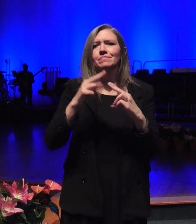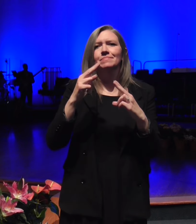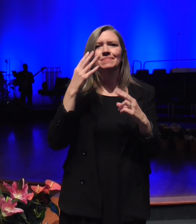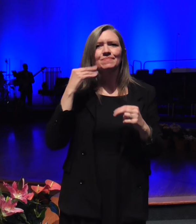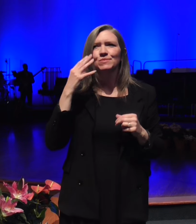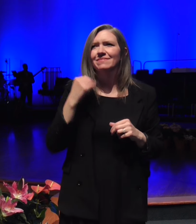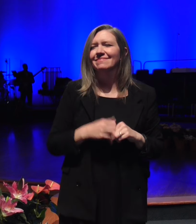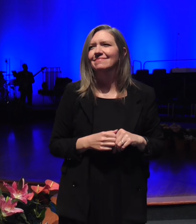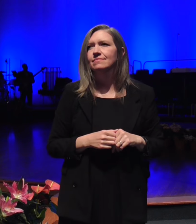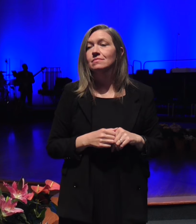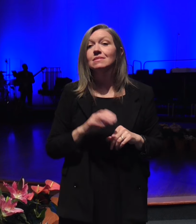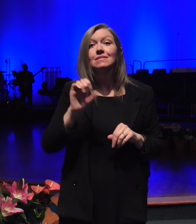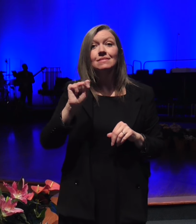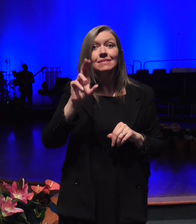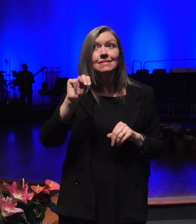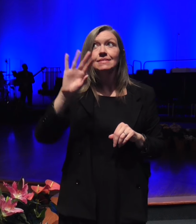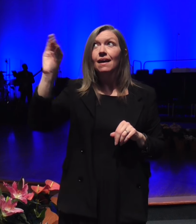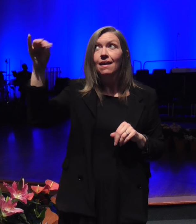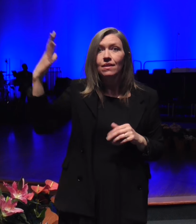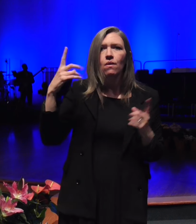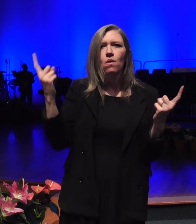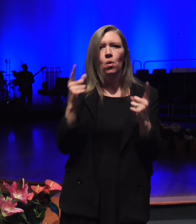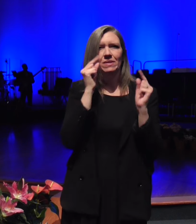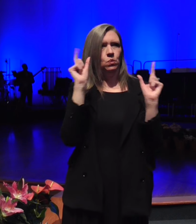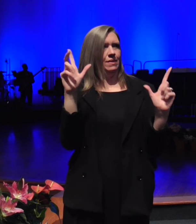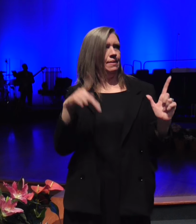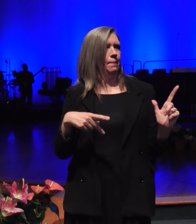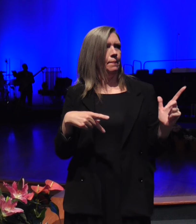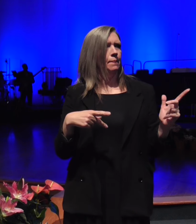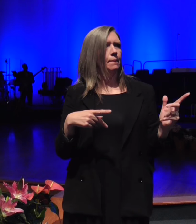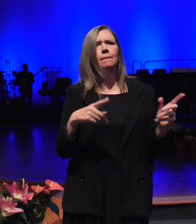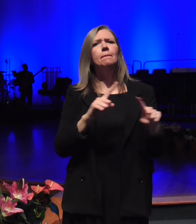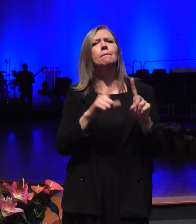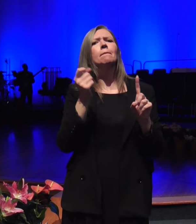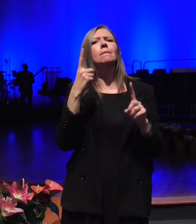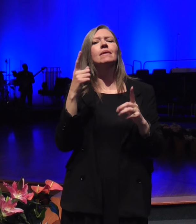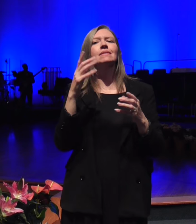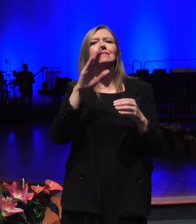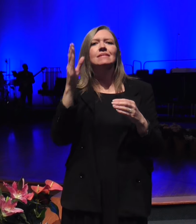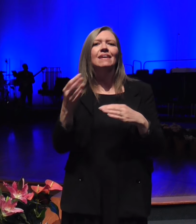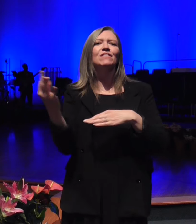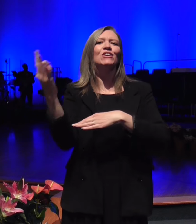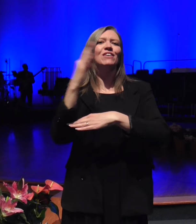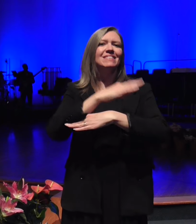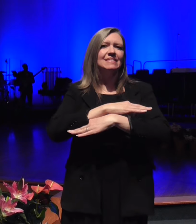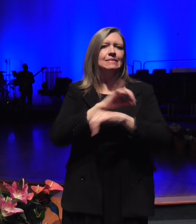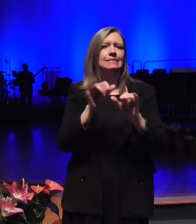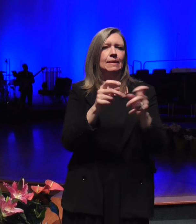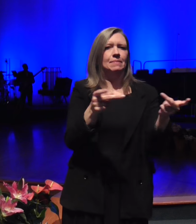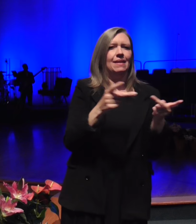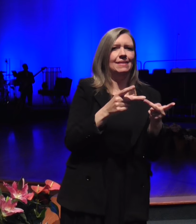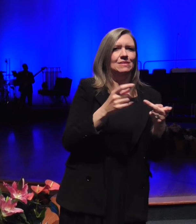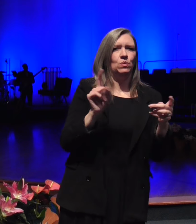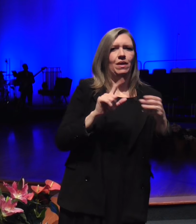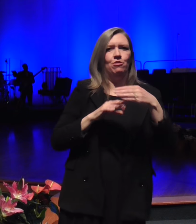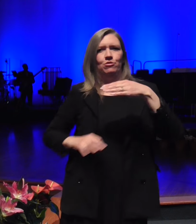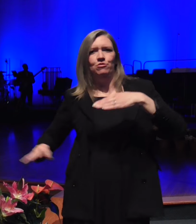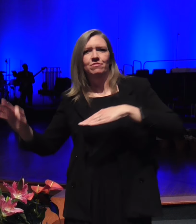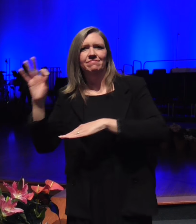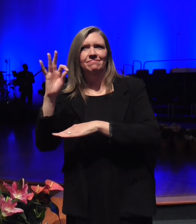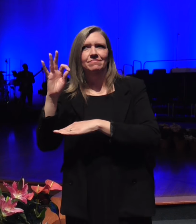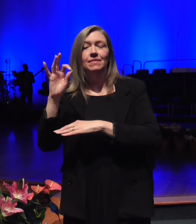sun always wakes up, and yet it never sets where it rises. What is that new